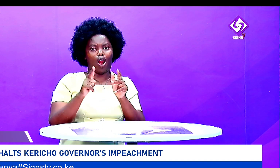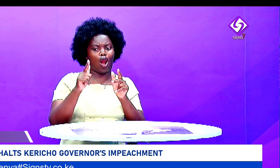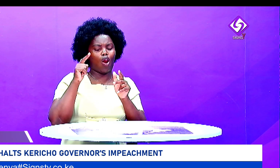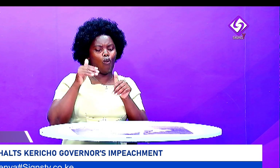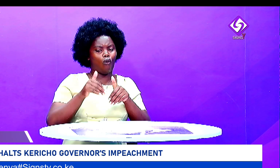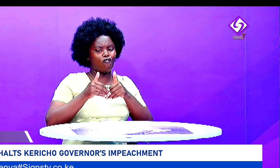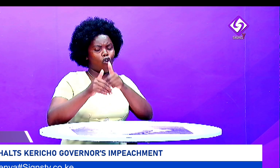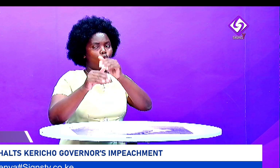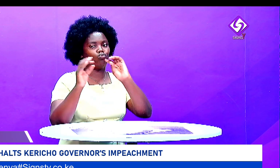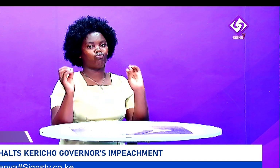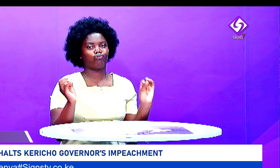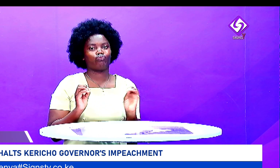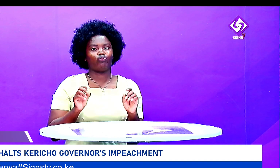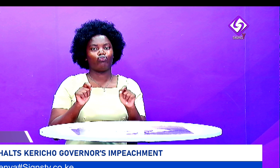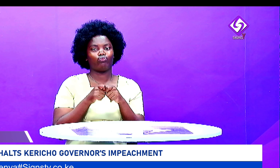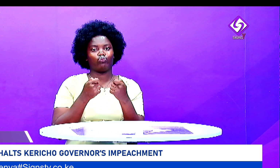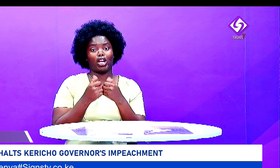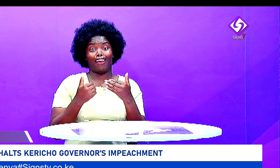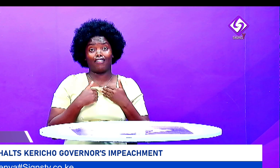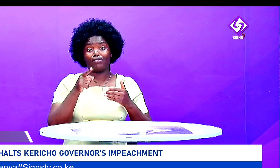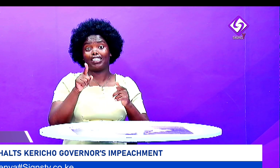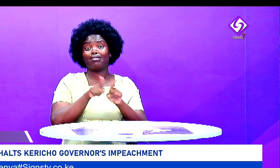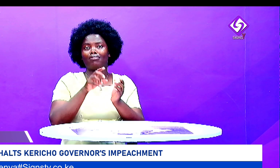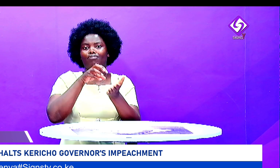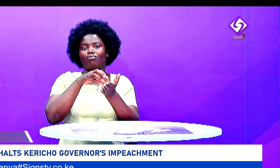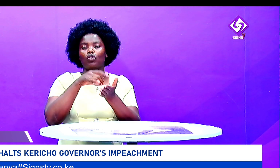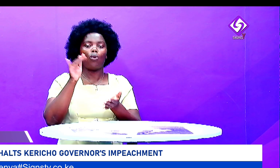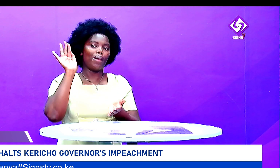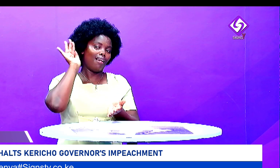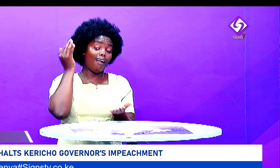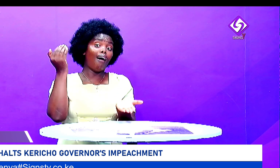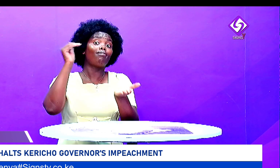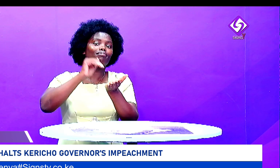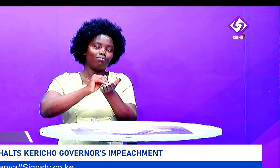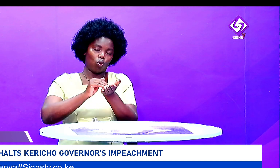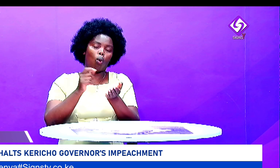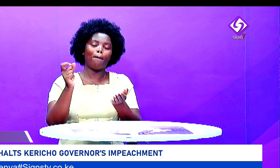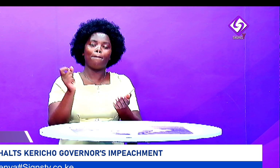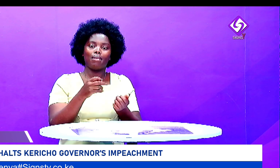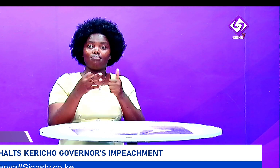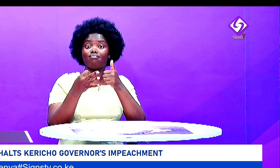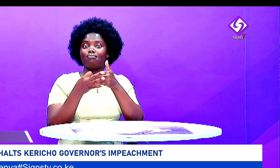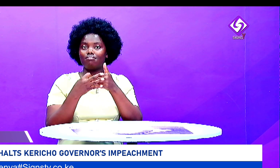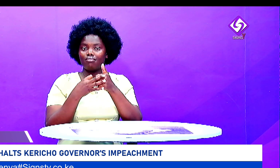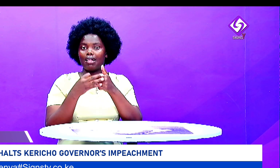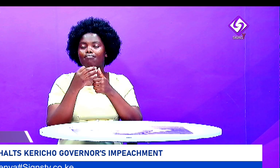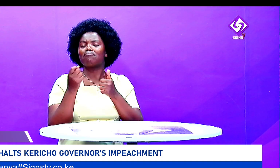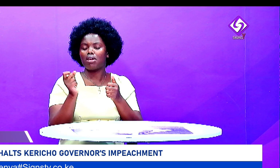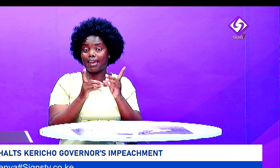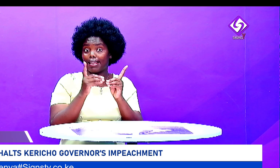Kipngetich Siele, and others argued that the process was initiated unlawfully. The case